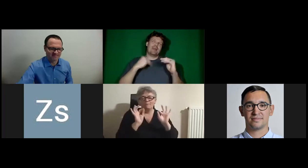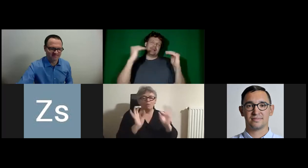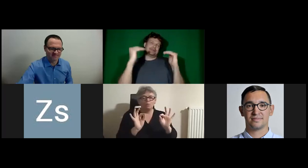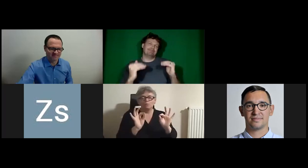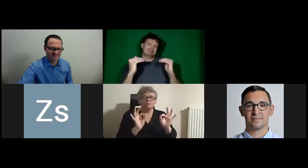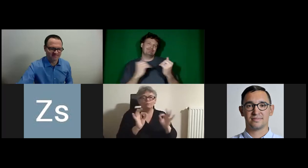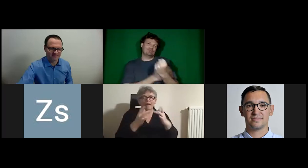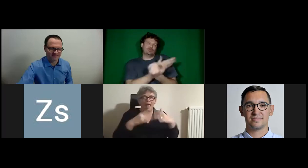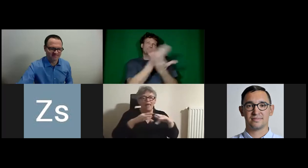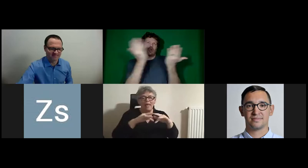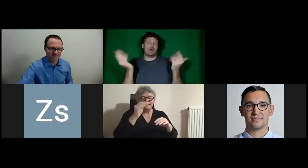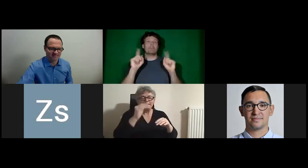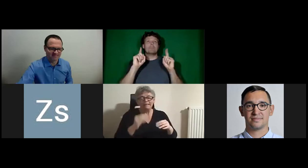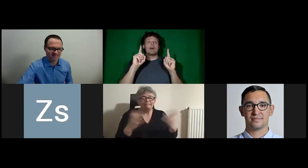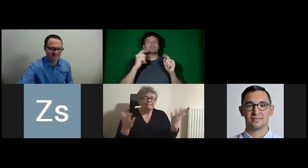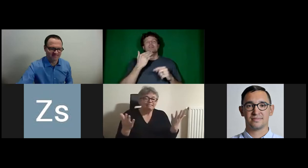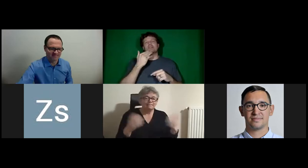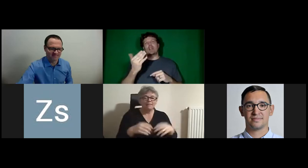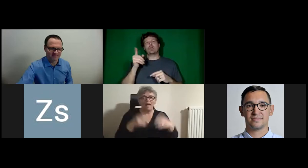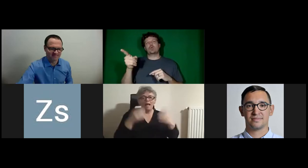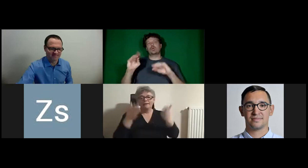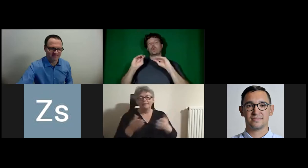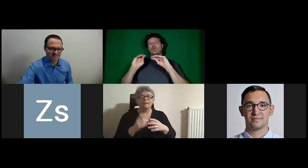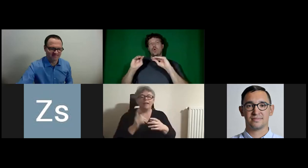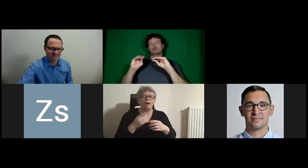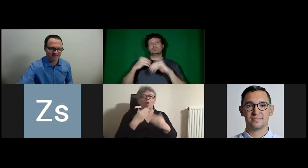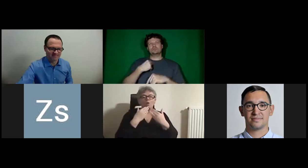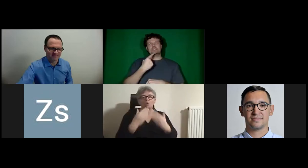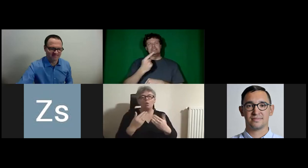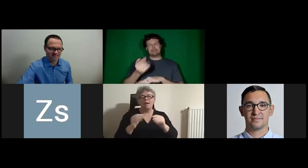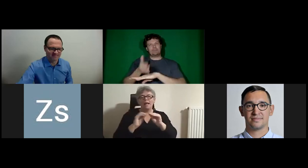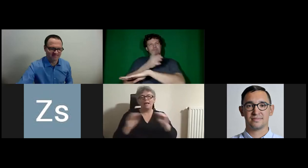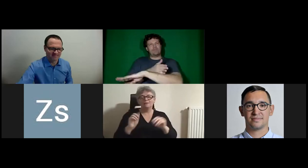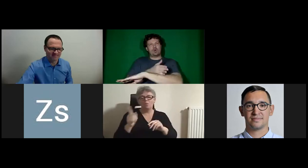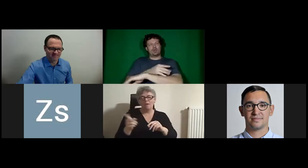We didn't make it to the semifinals.